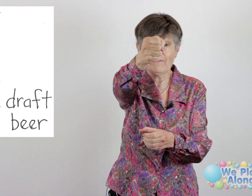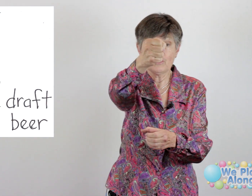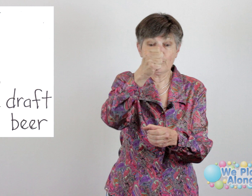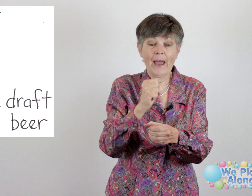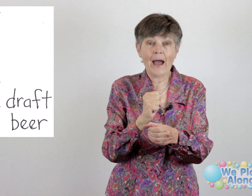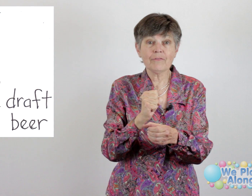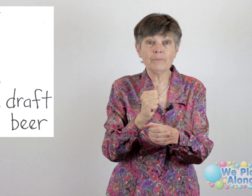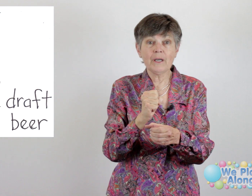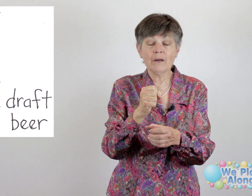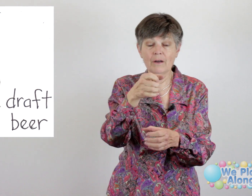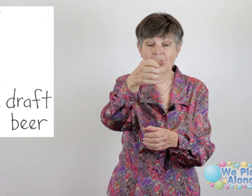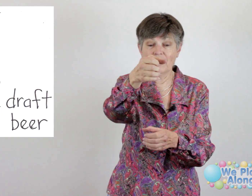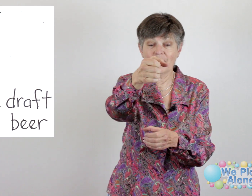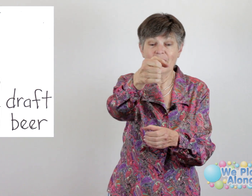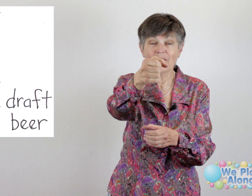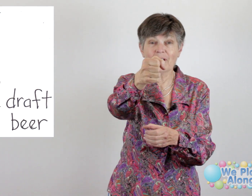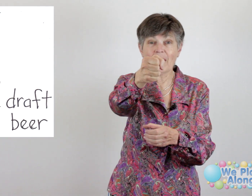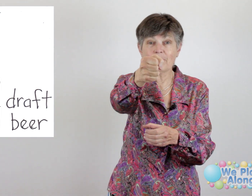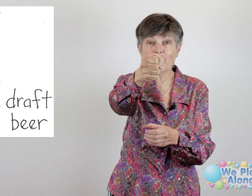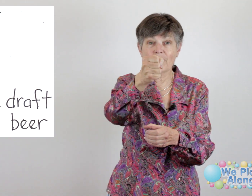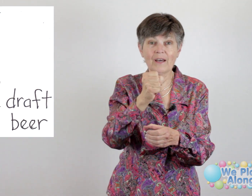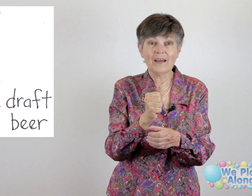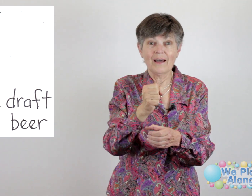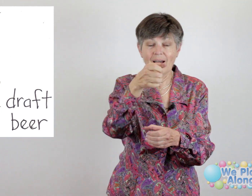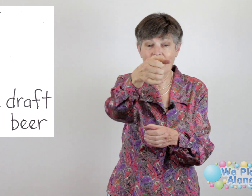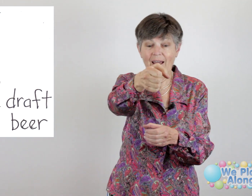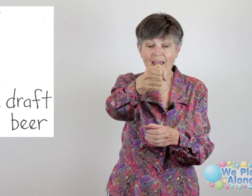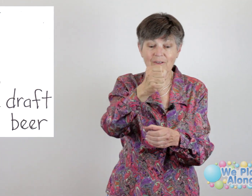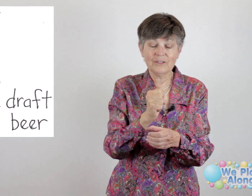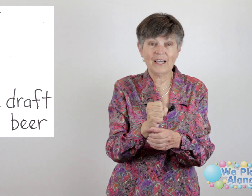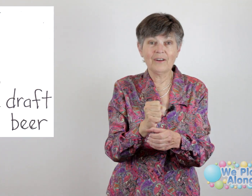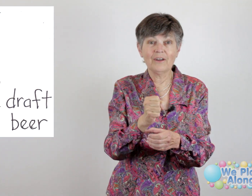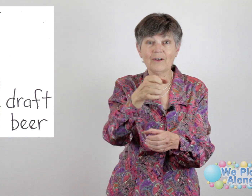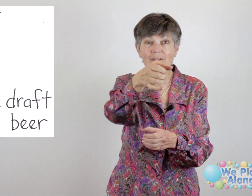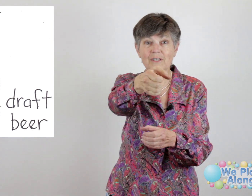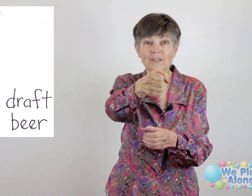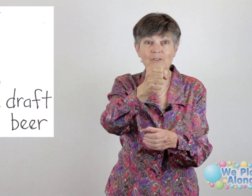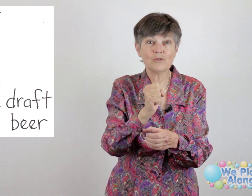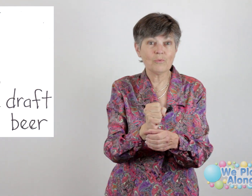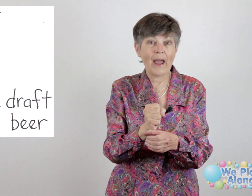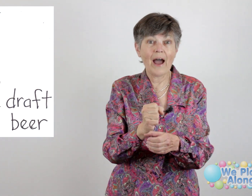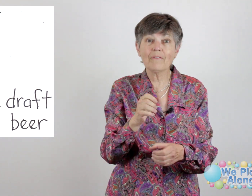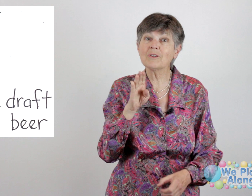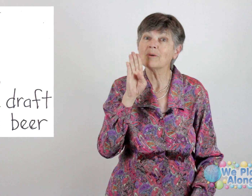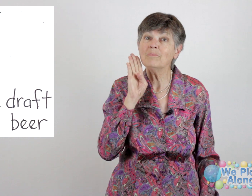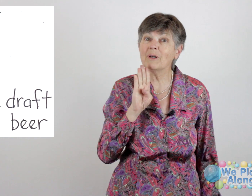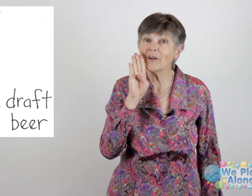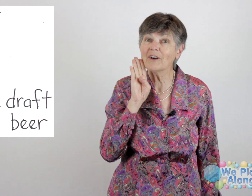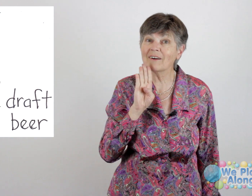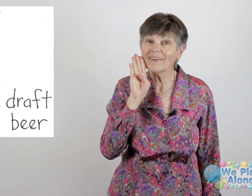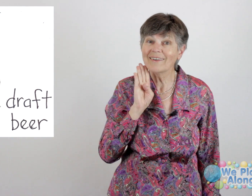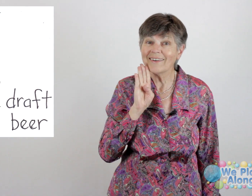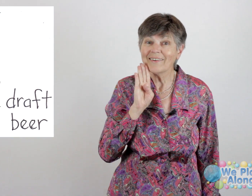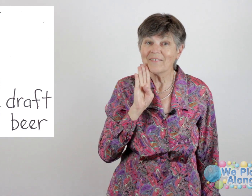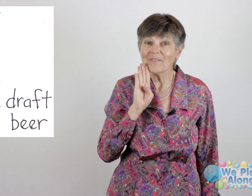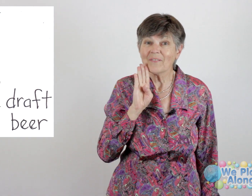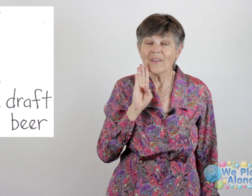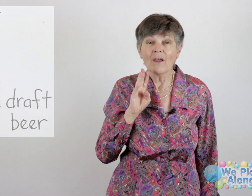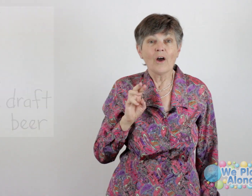have a draft beer, you're going to pull the handle down here. This is draft beer.